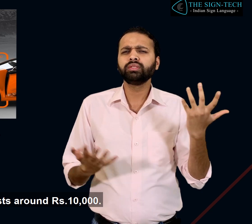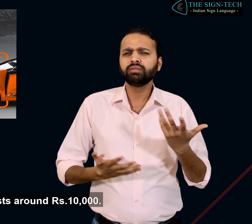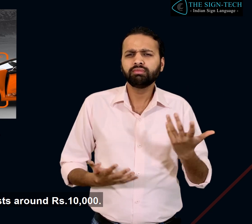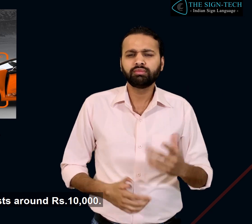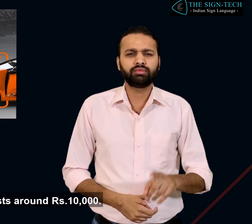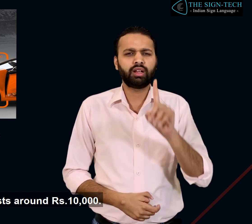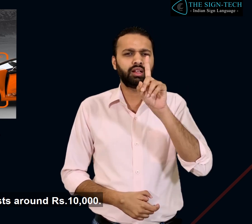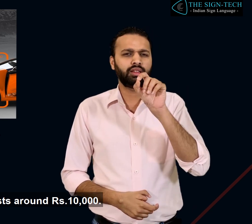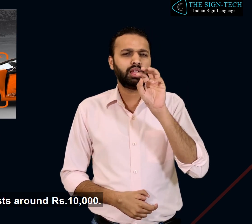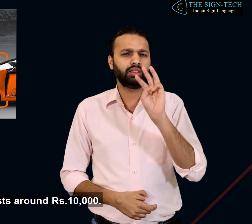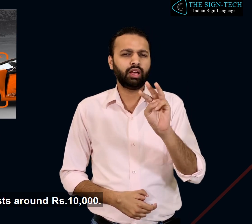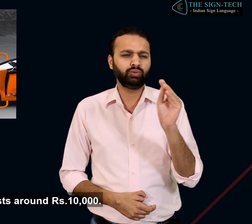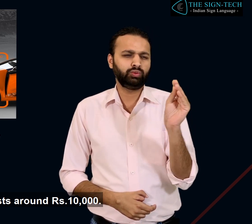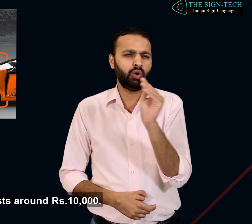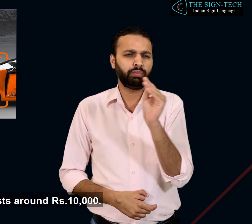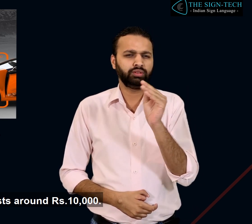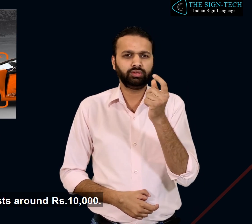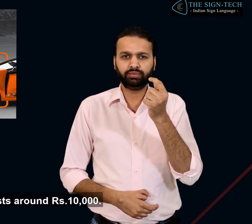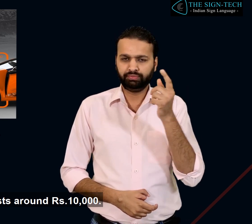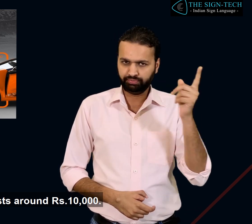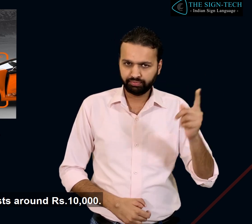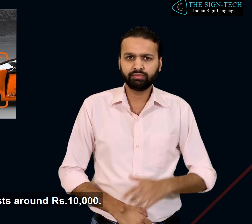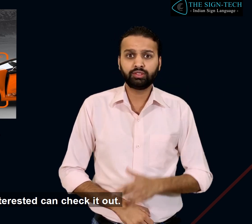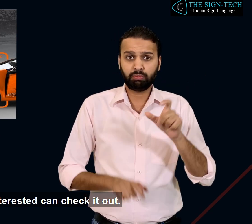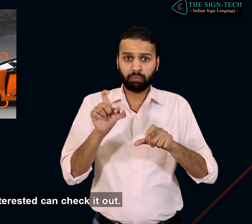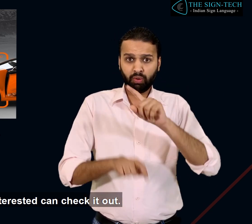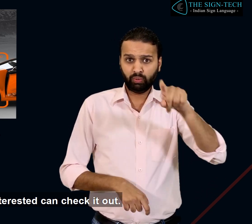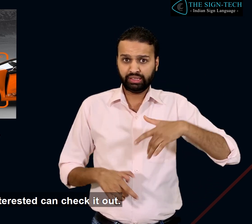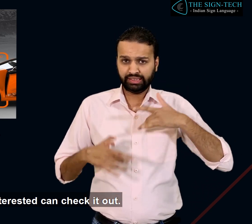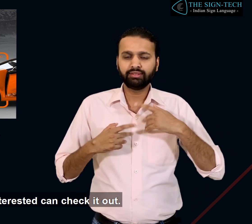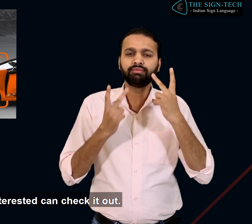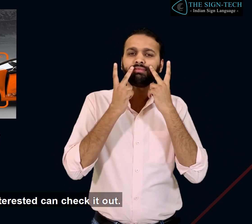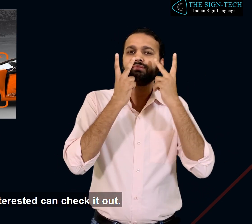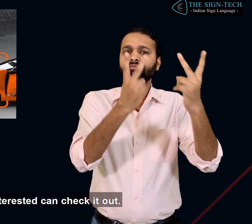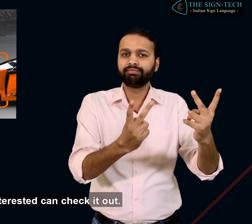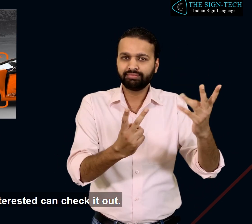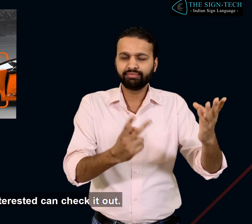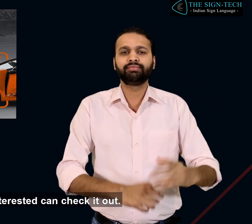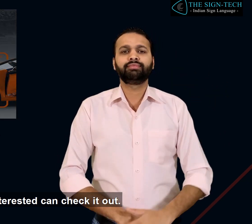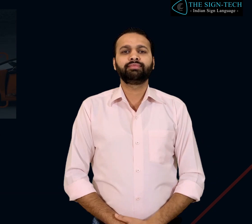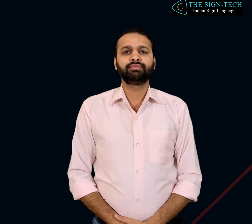It costs around 10,000 rupees. Those interested can check it out.